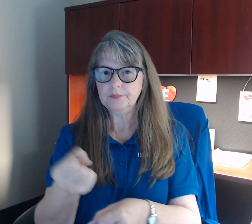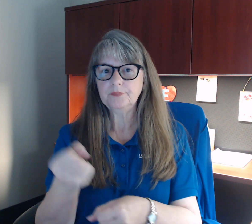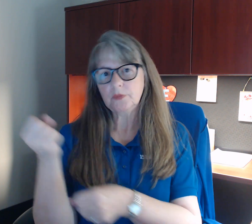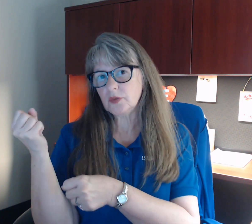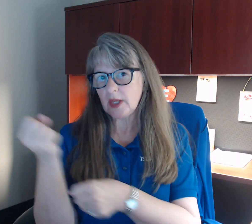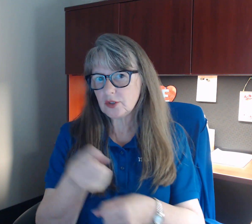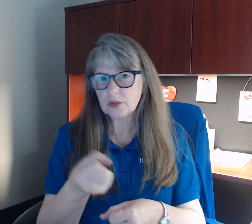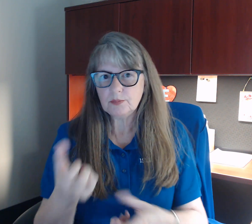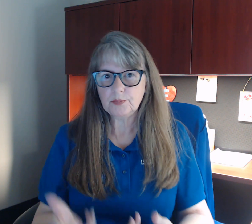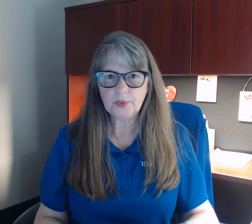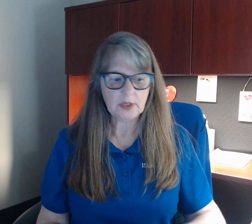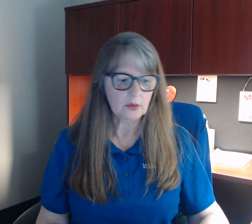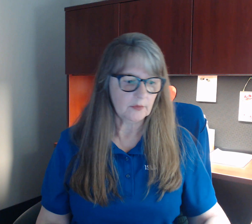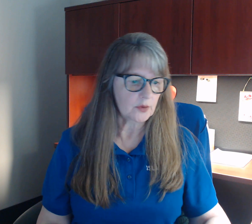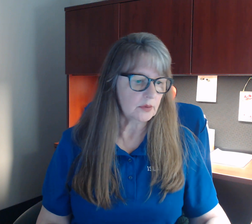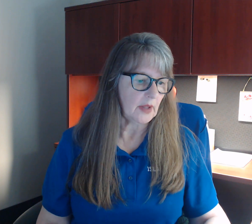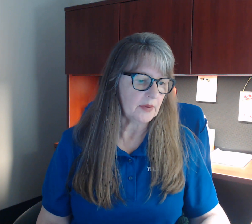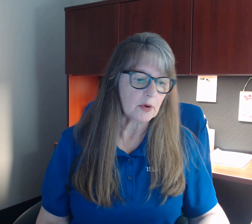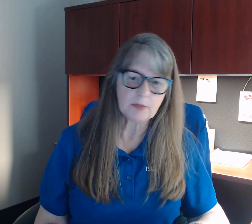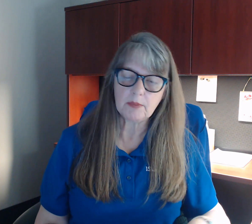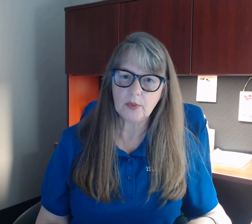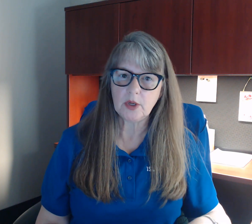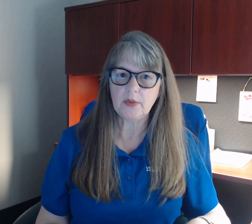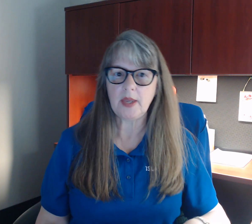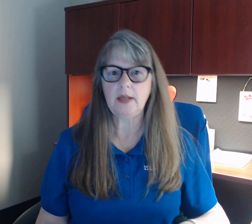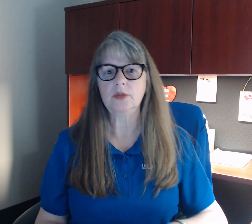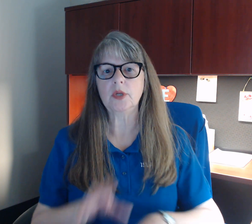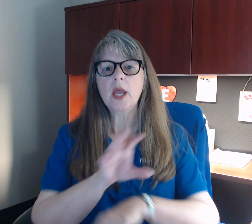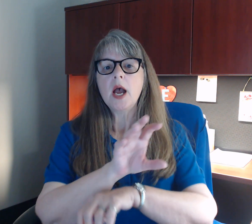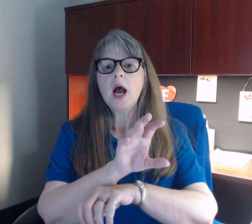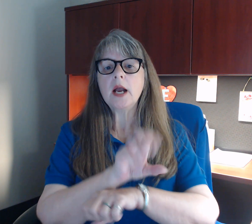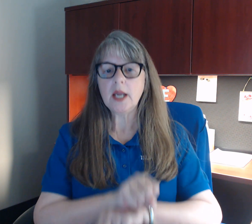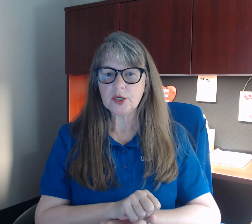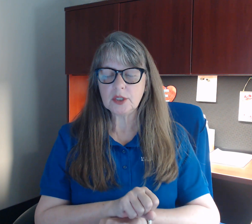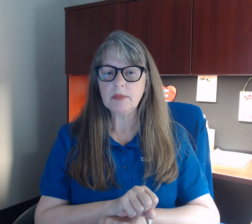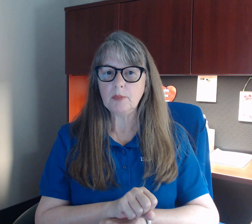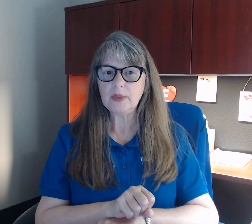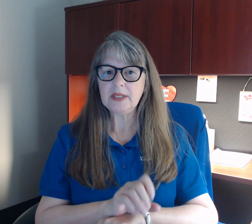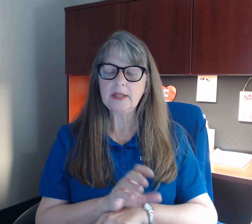so that's pretty universal. I think most people would know what that is. A custom, remember we did that.